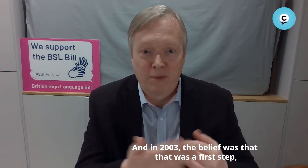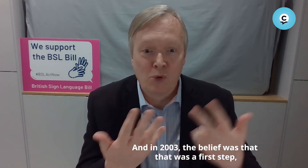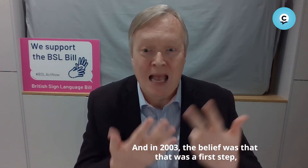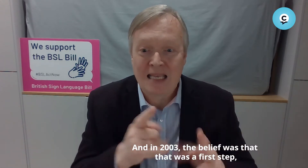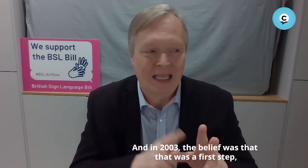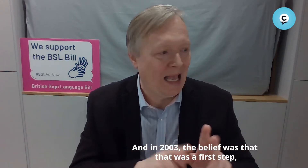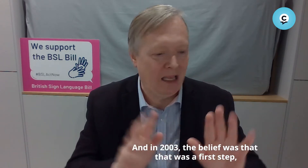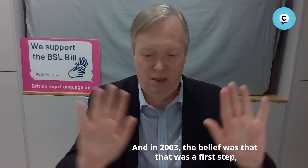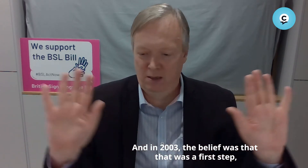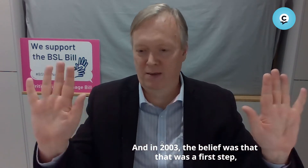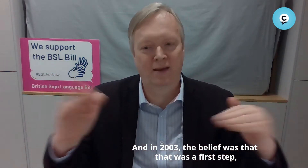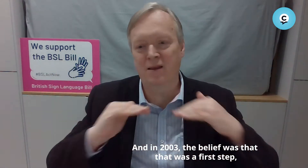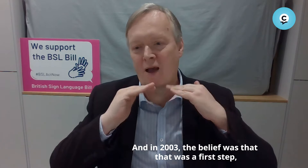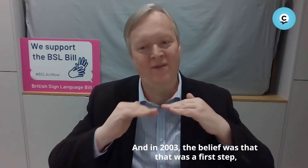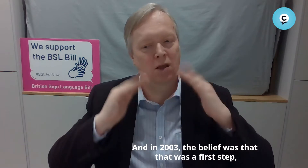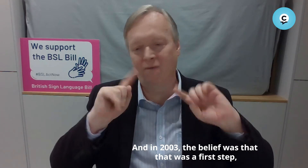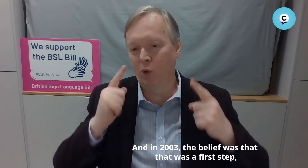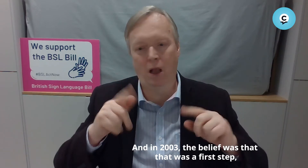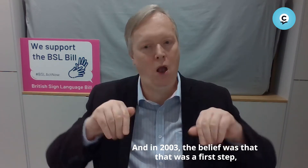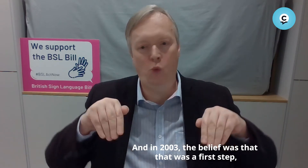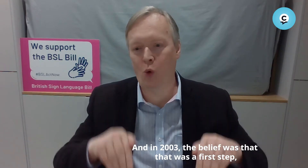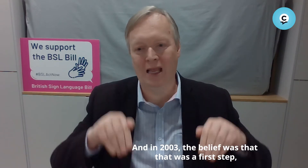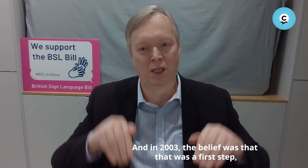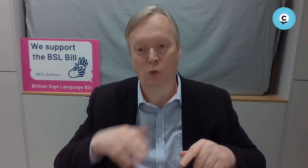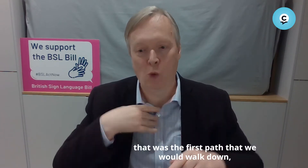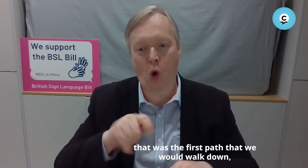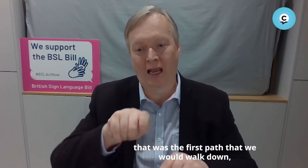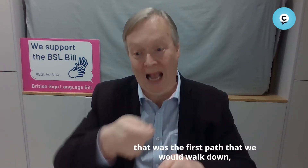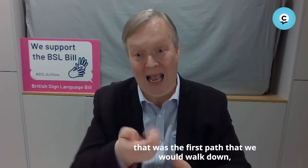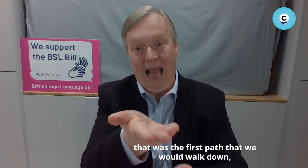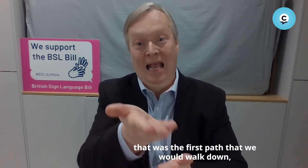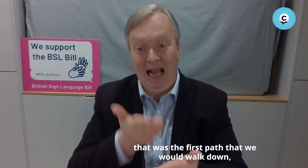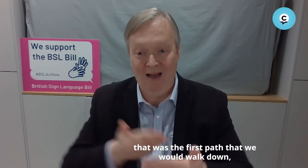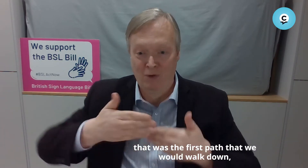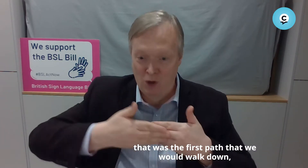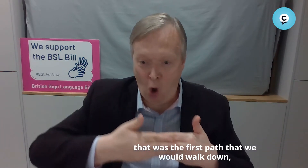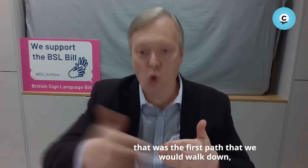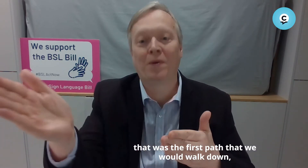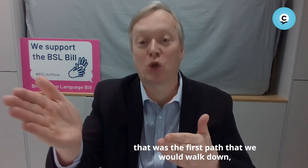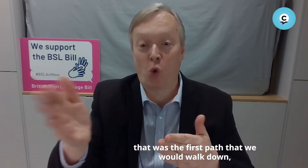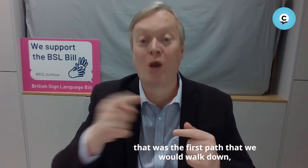in 2003, the belief was that that was a first step. That was the